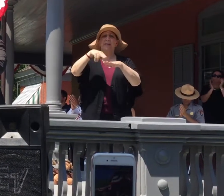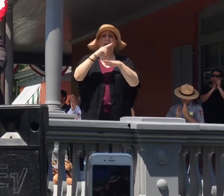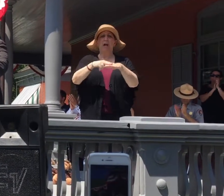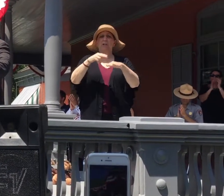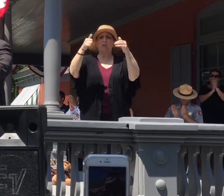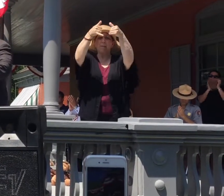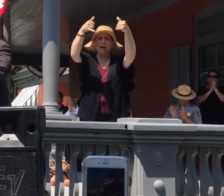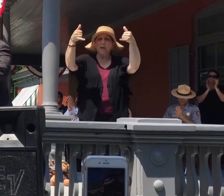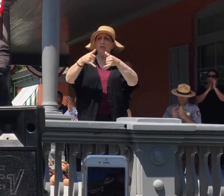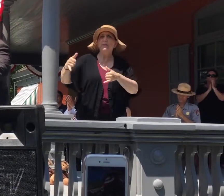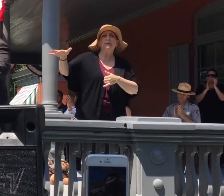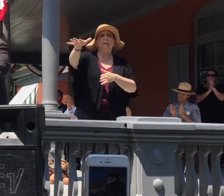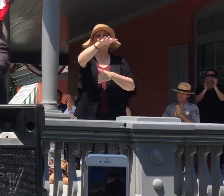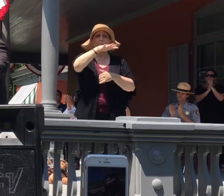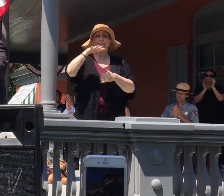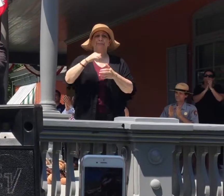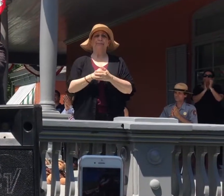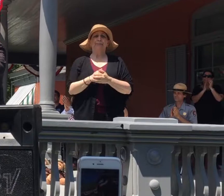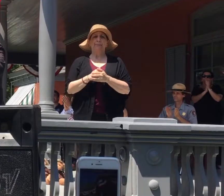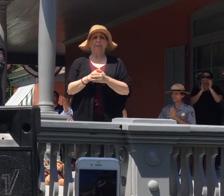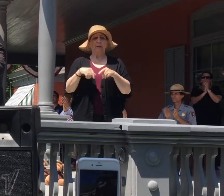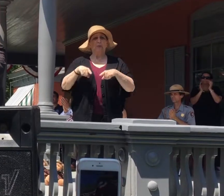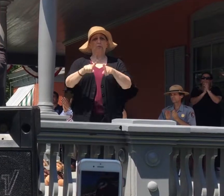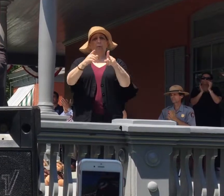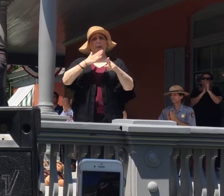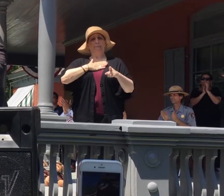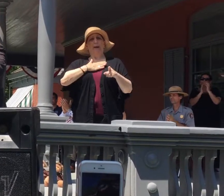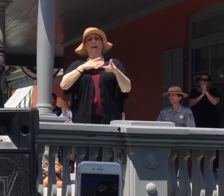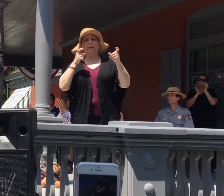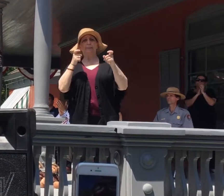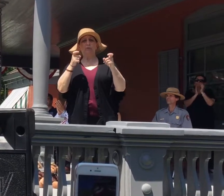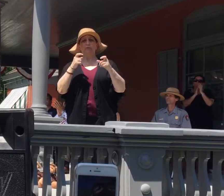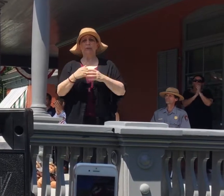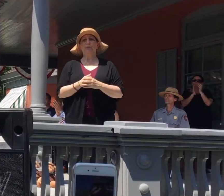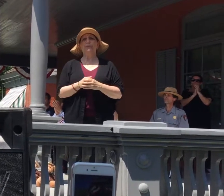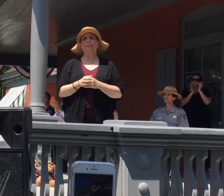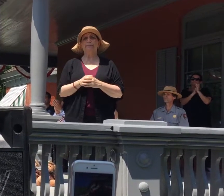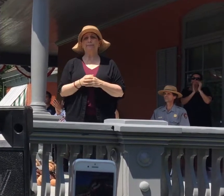monuments declared or legislated during my administration.